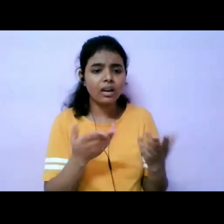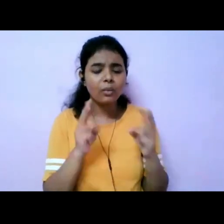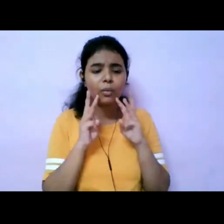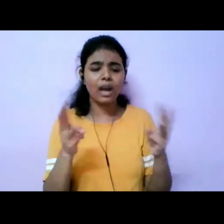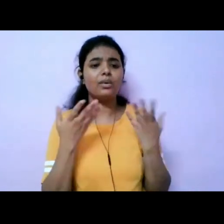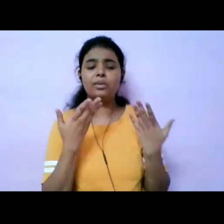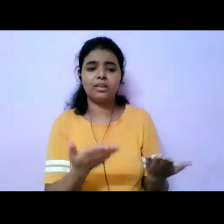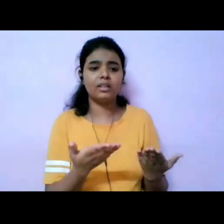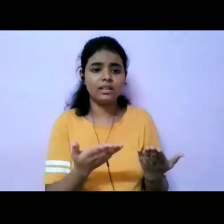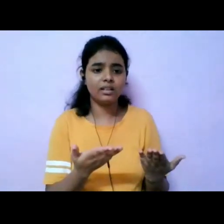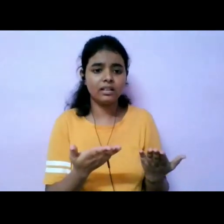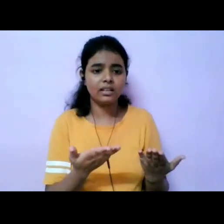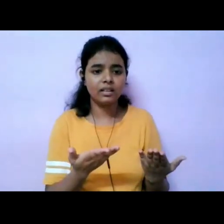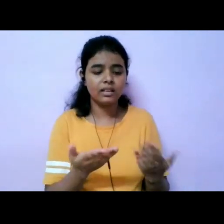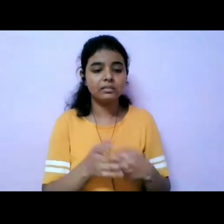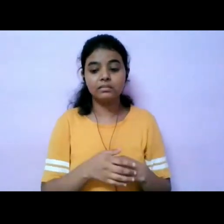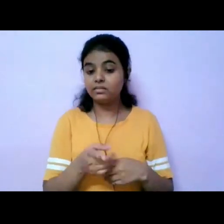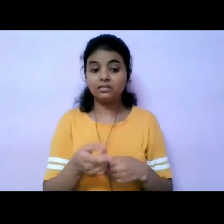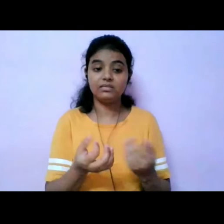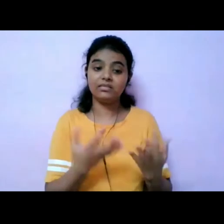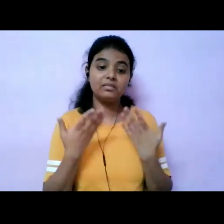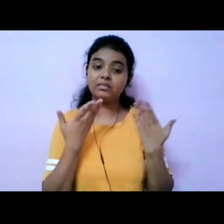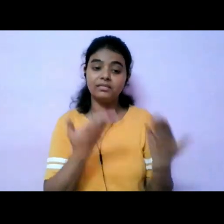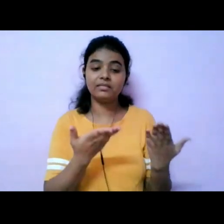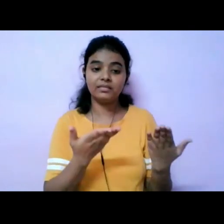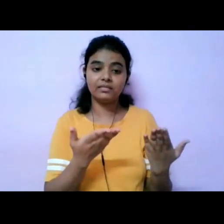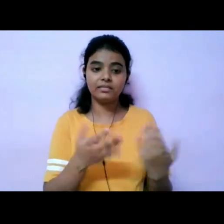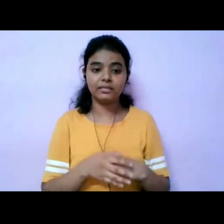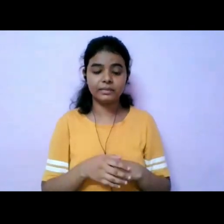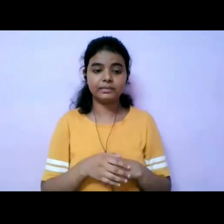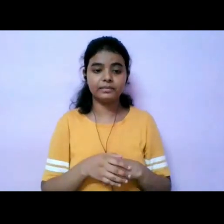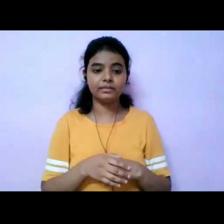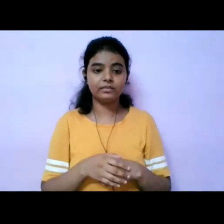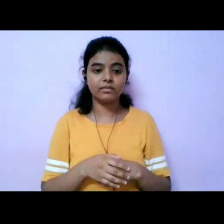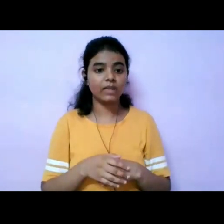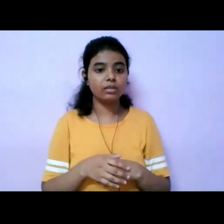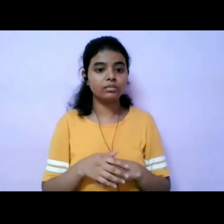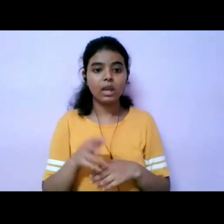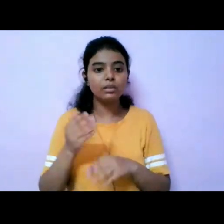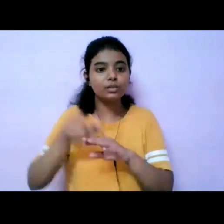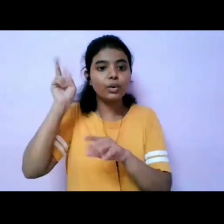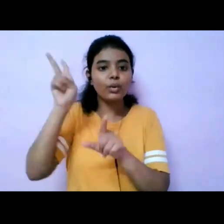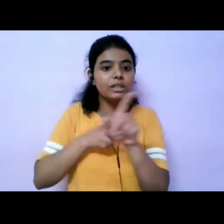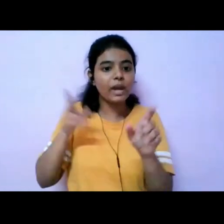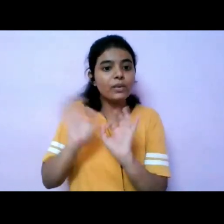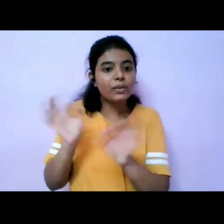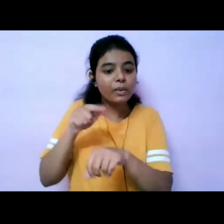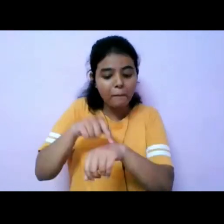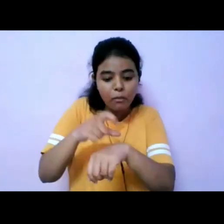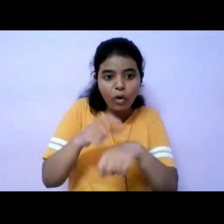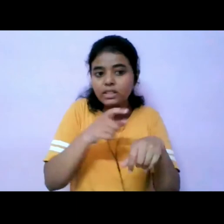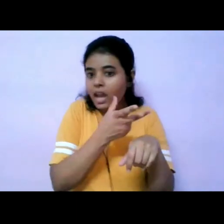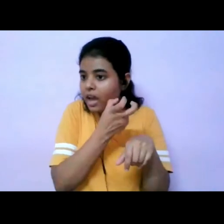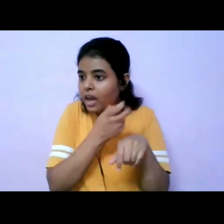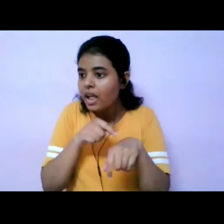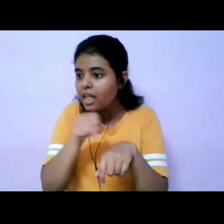mean, that was very cool. That didn't exist 2 years ago, right? So, you